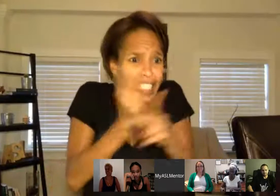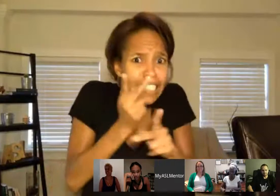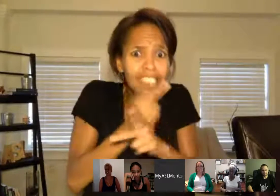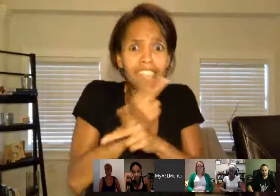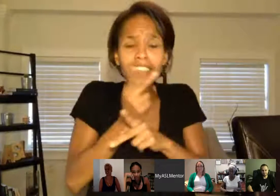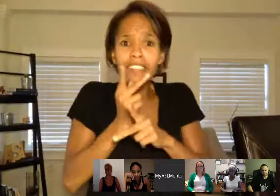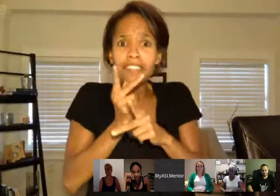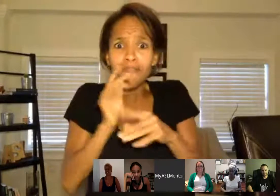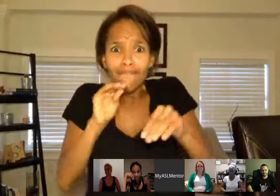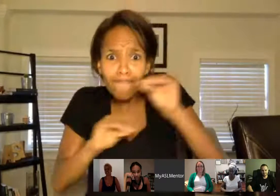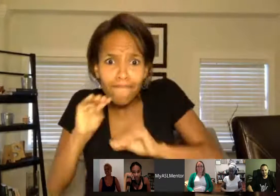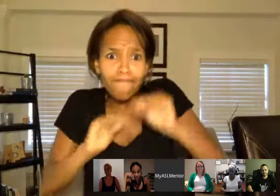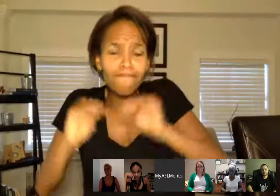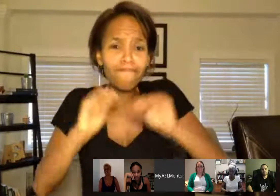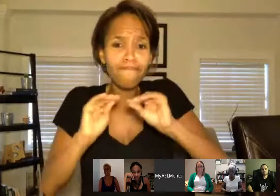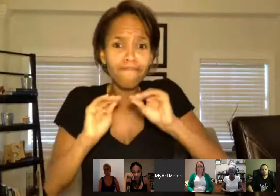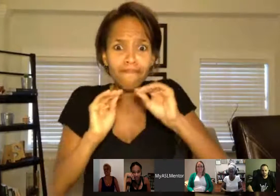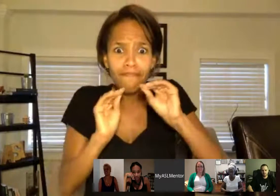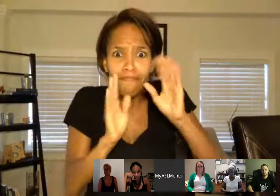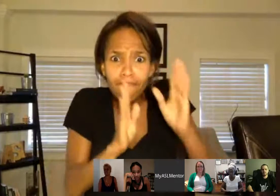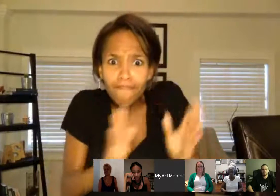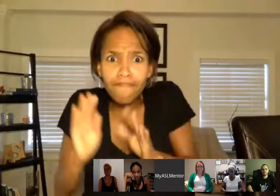me,